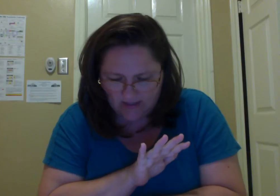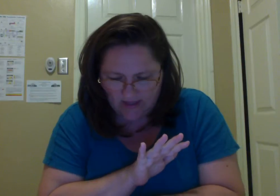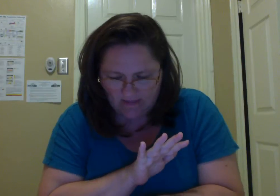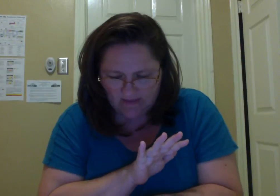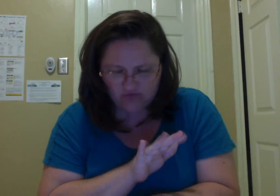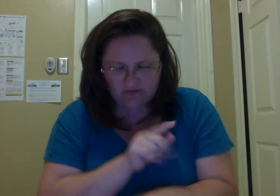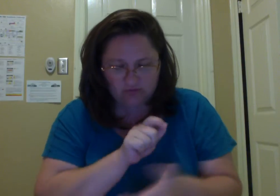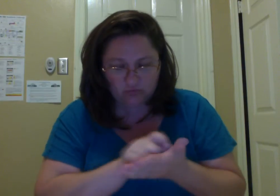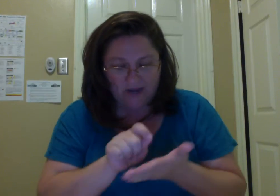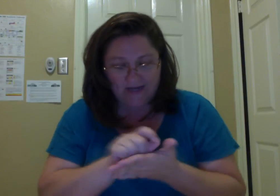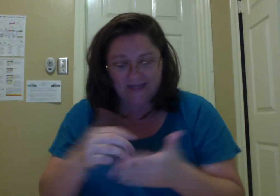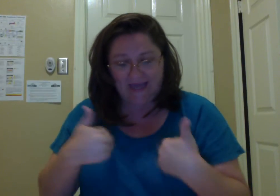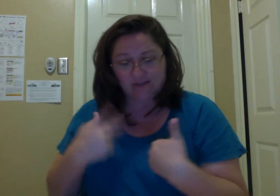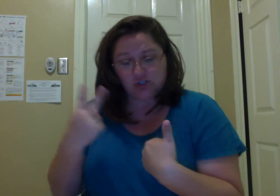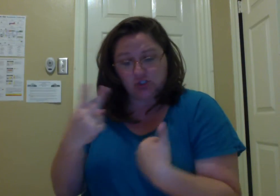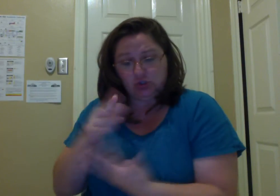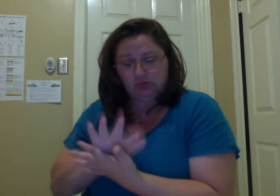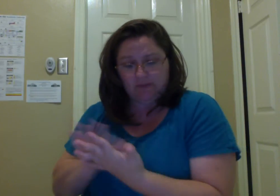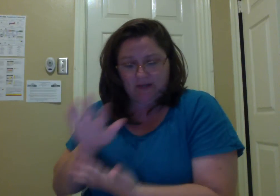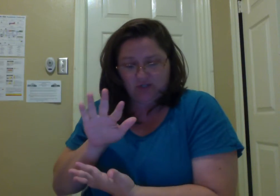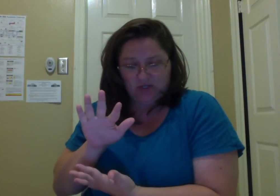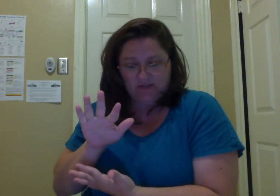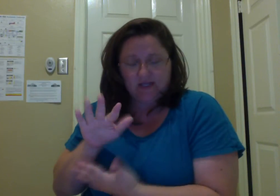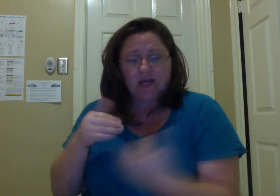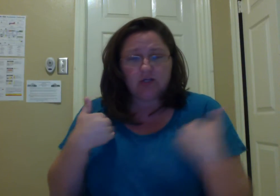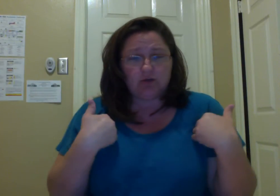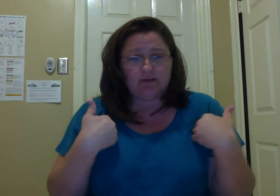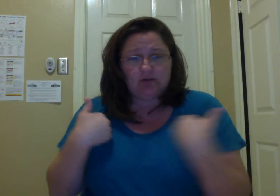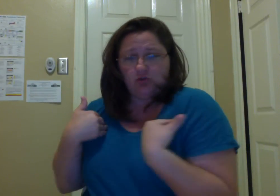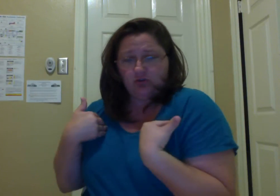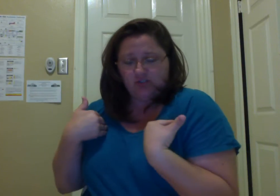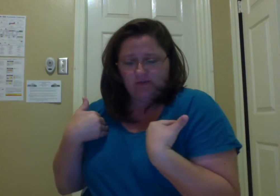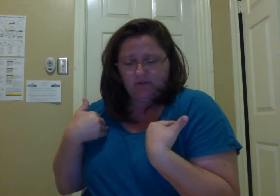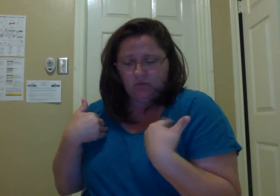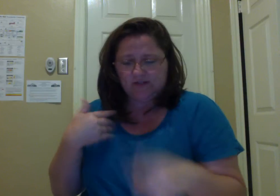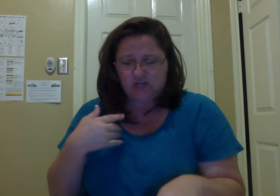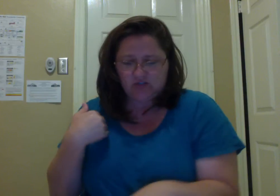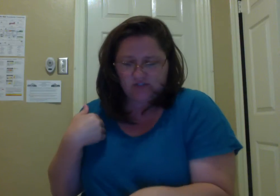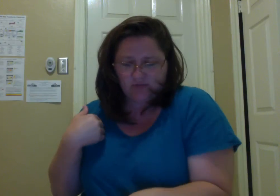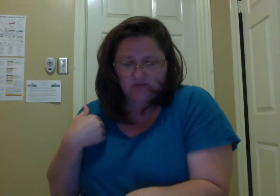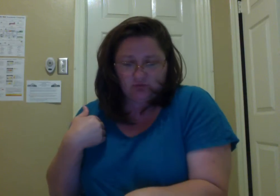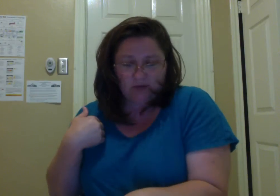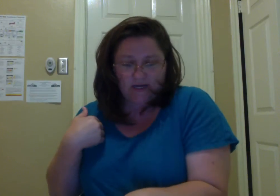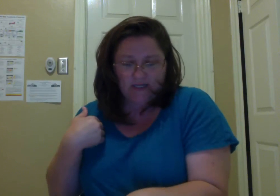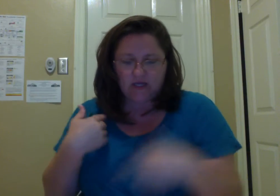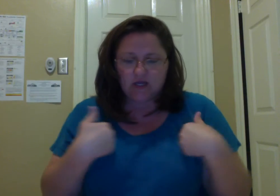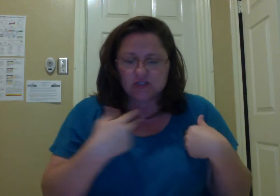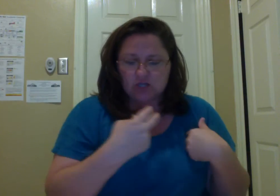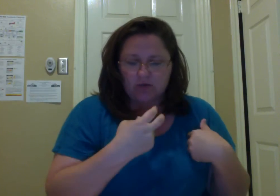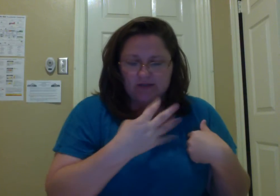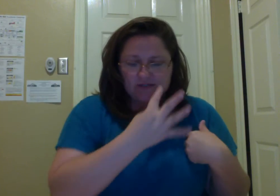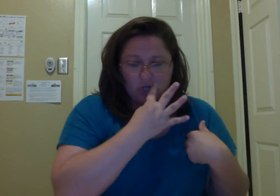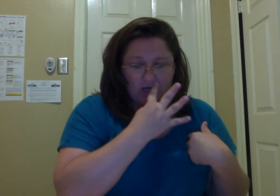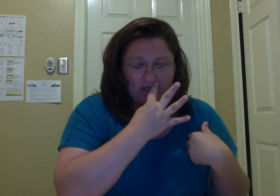And then she says writing has 2 dimensions. Notice how I shoulder shifted when I changed the subject to writing. So it's talking